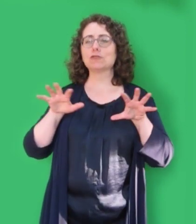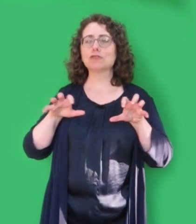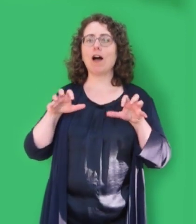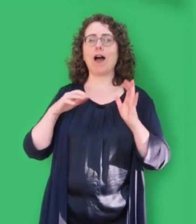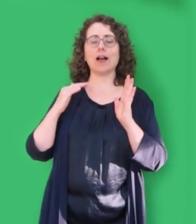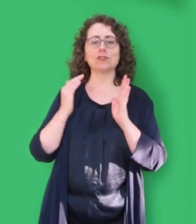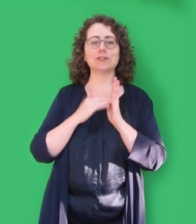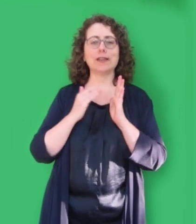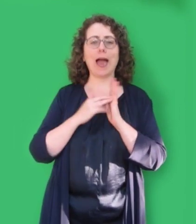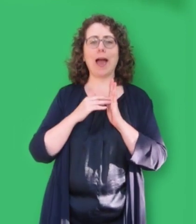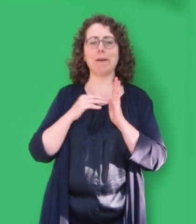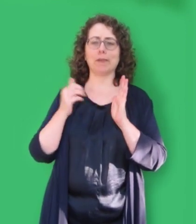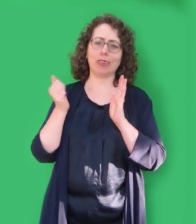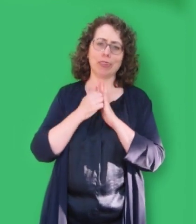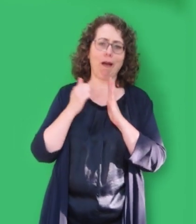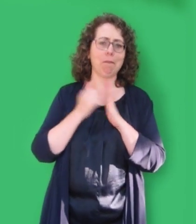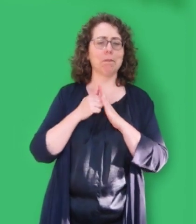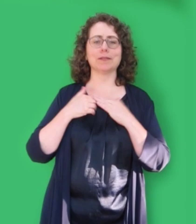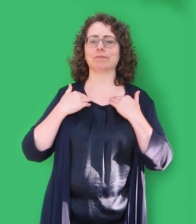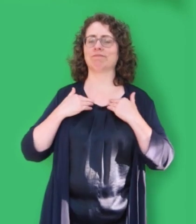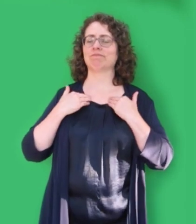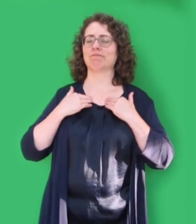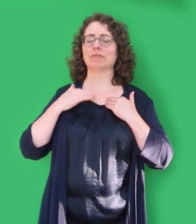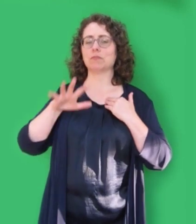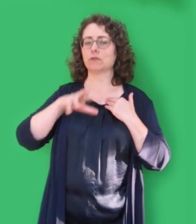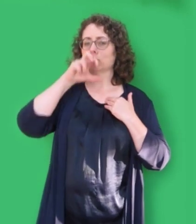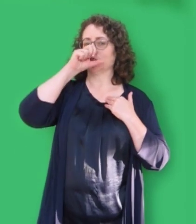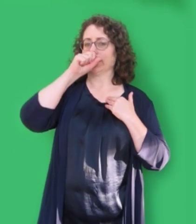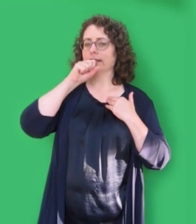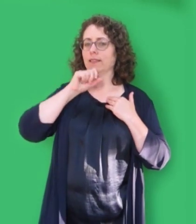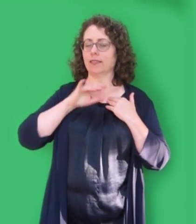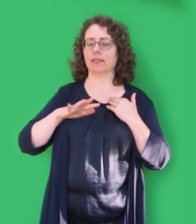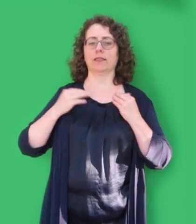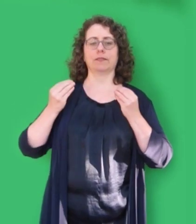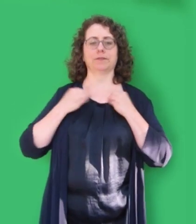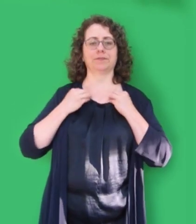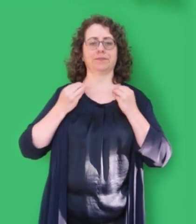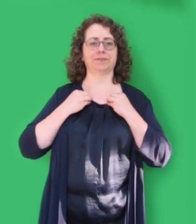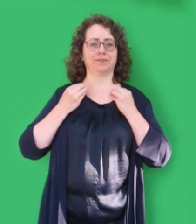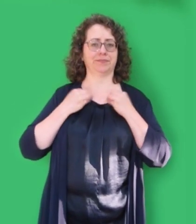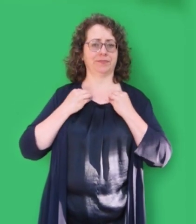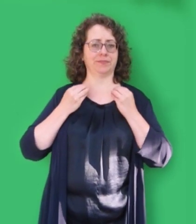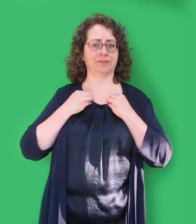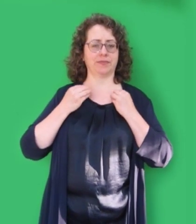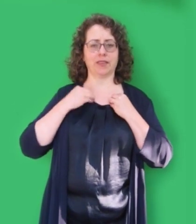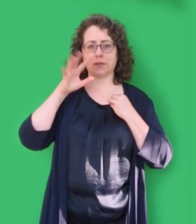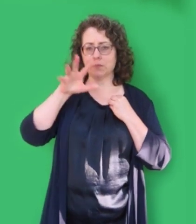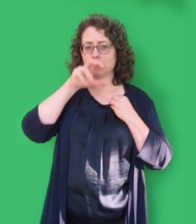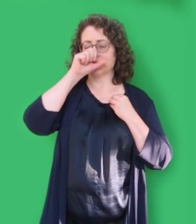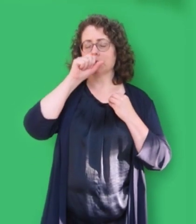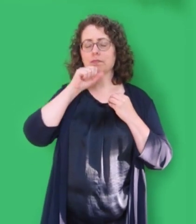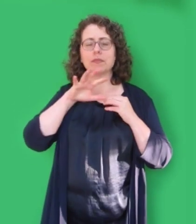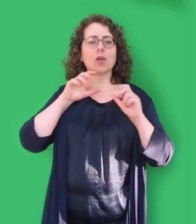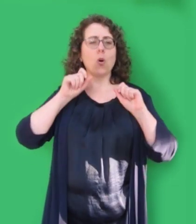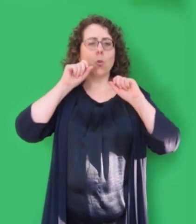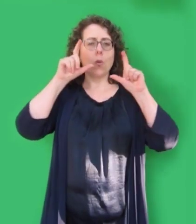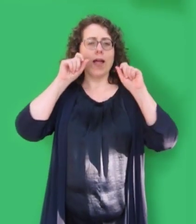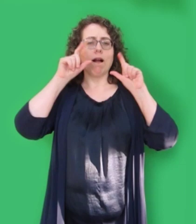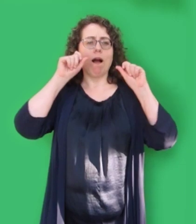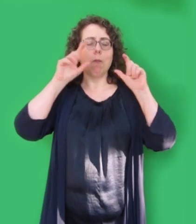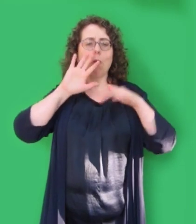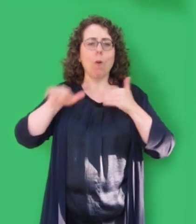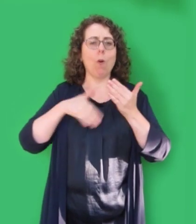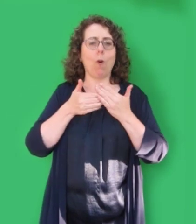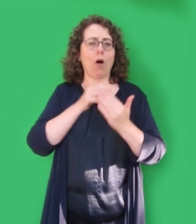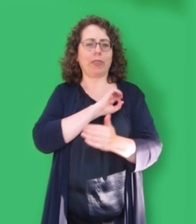thump deeply here, breathing in the nose, out the mouth. Waking up all of our